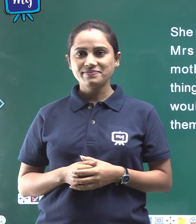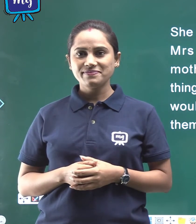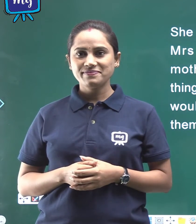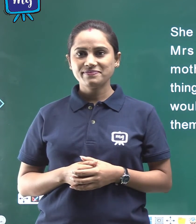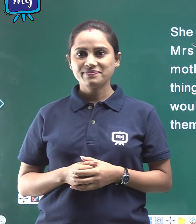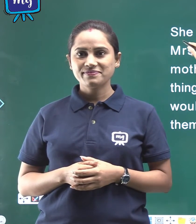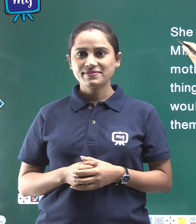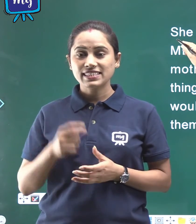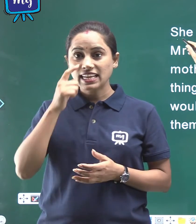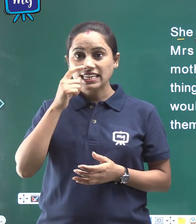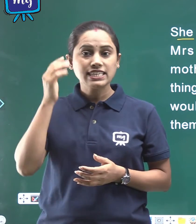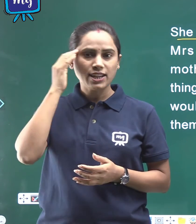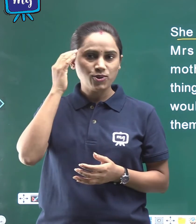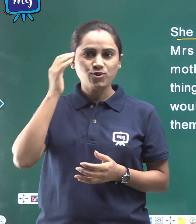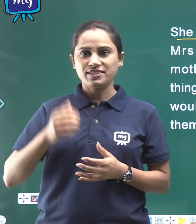She knew